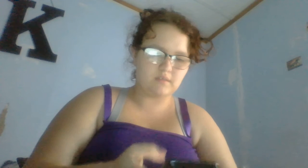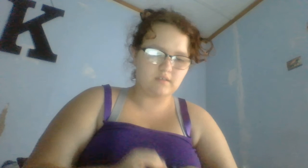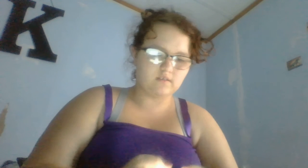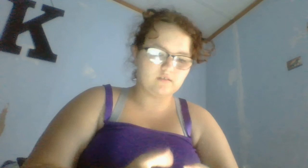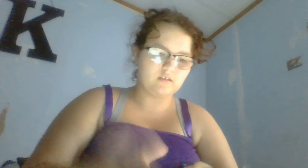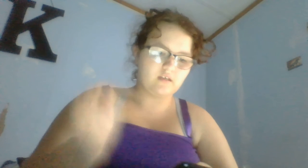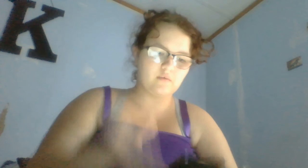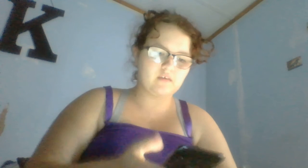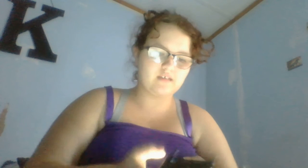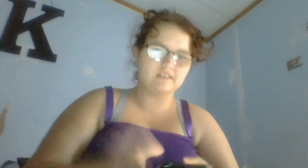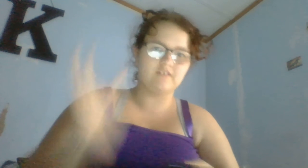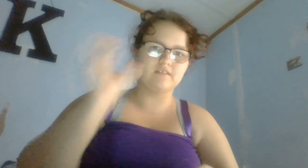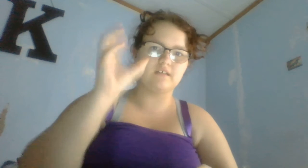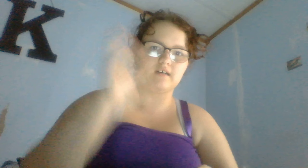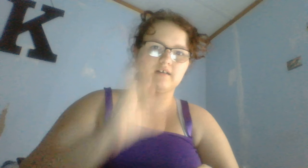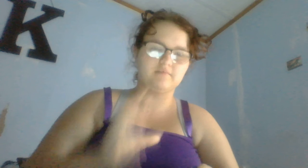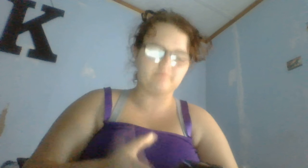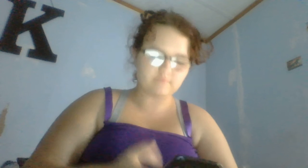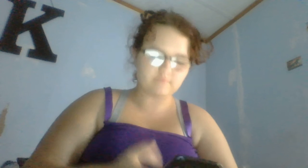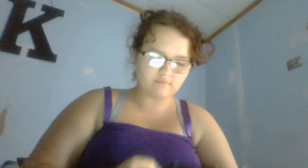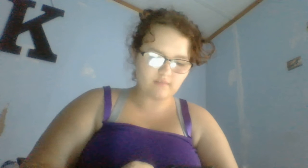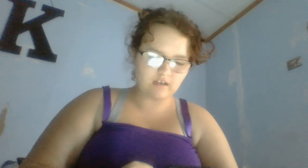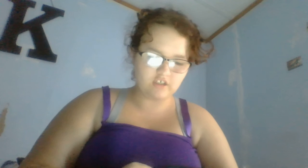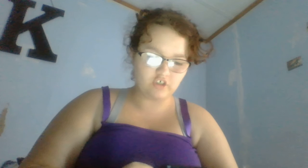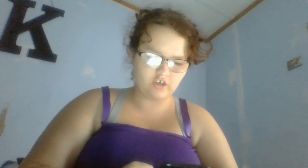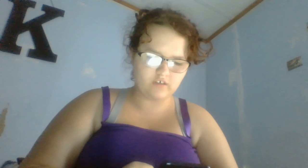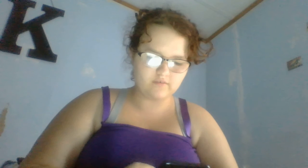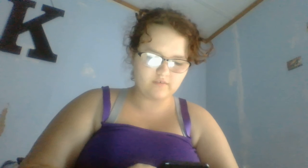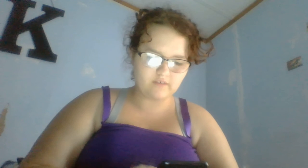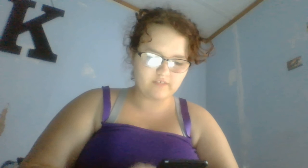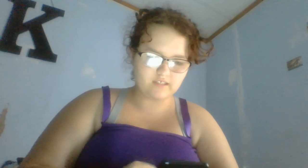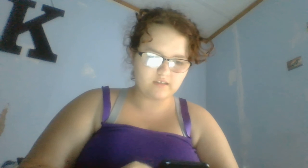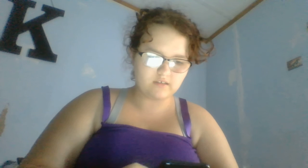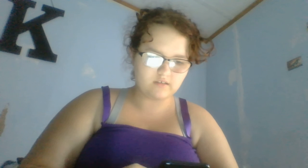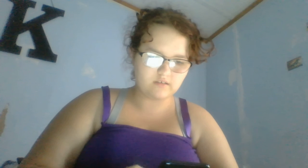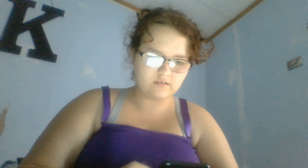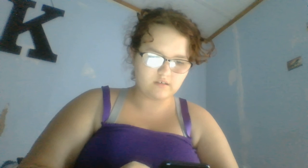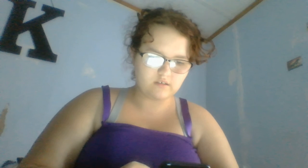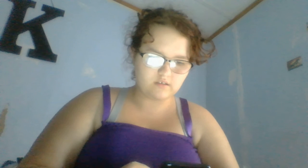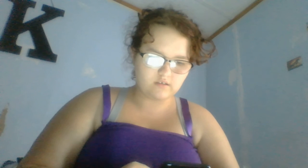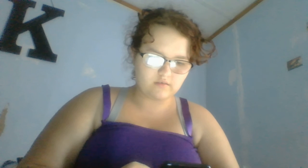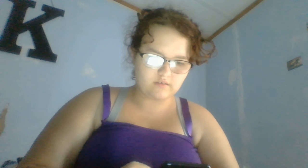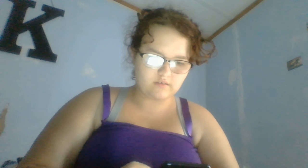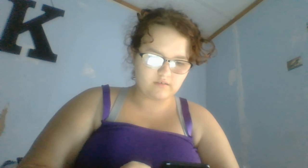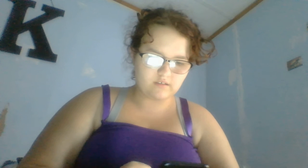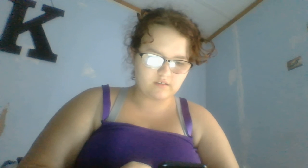me look look it up because there's um a chart of it 32